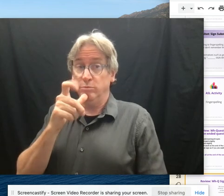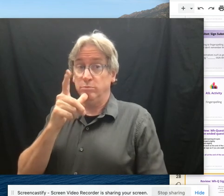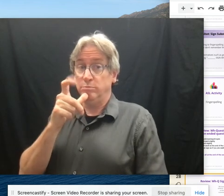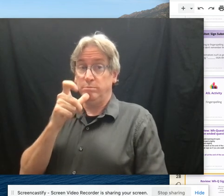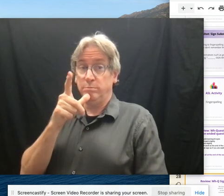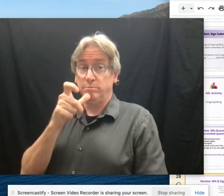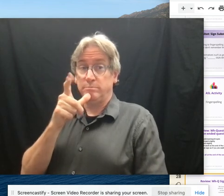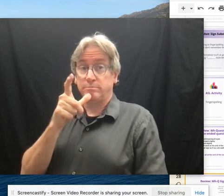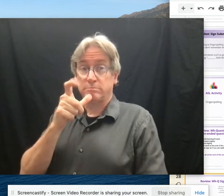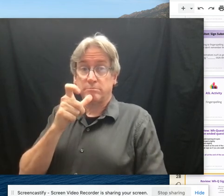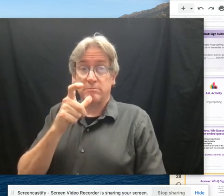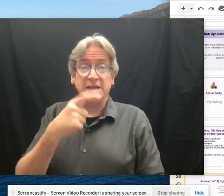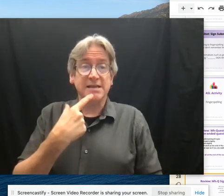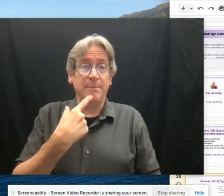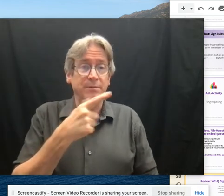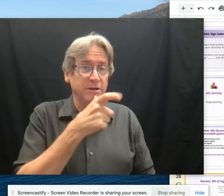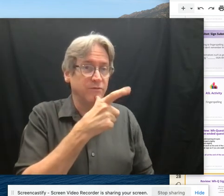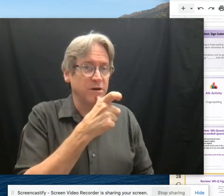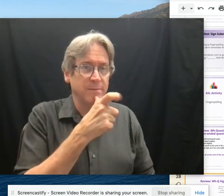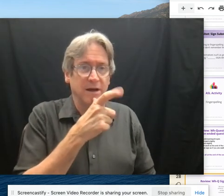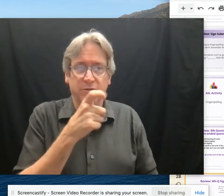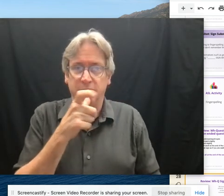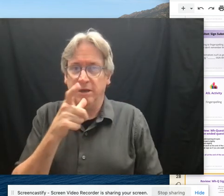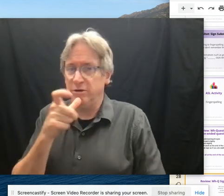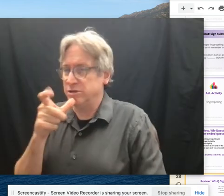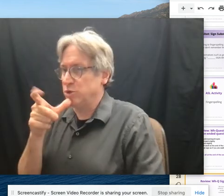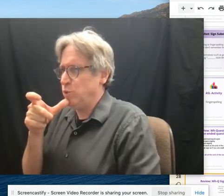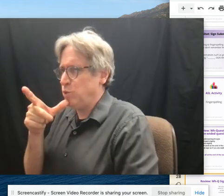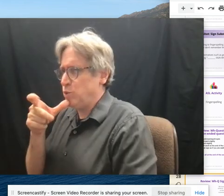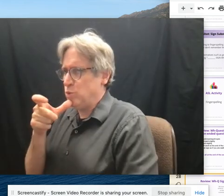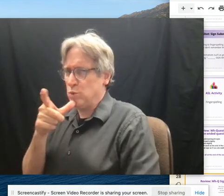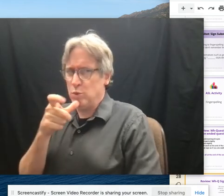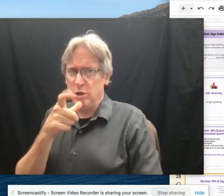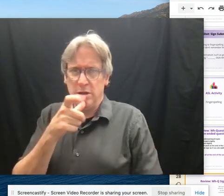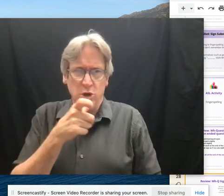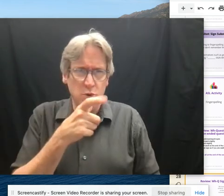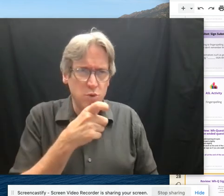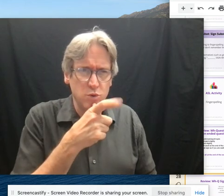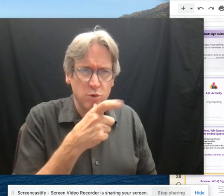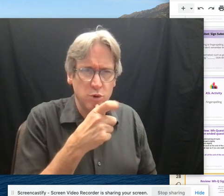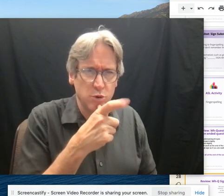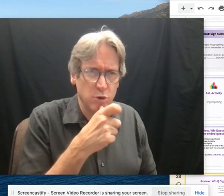who is up in front of the mouth, and you're just, who.